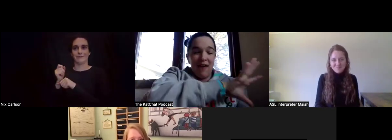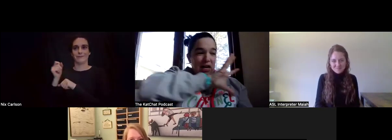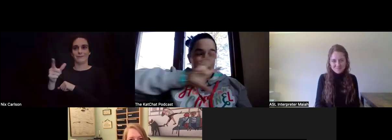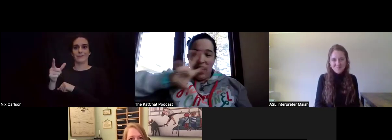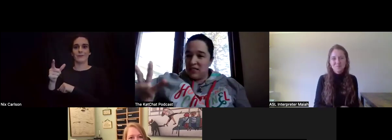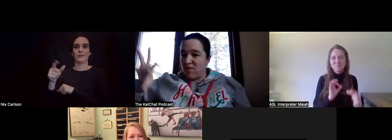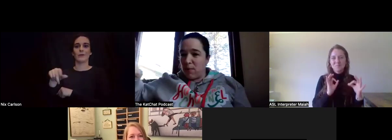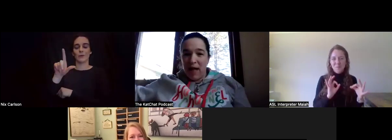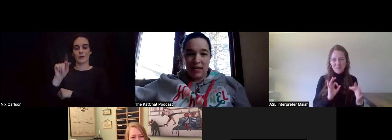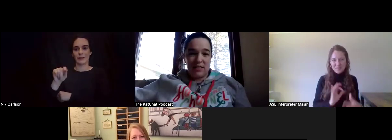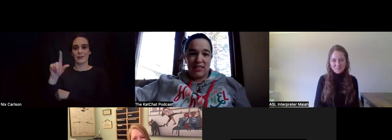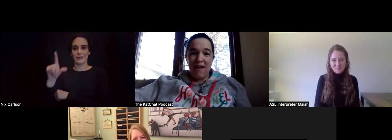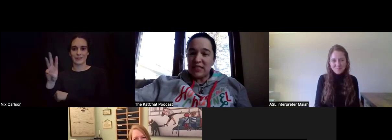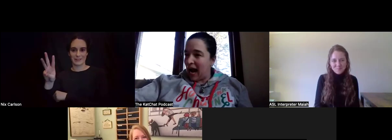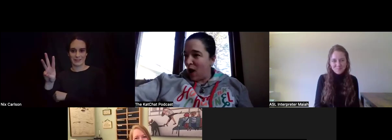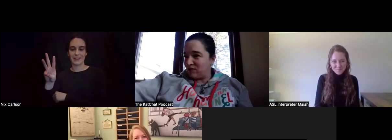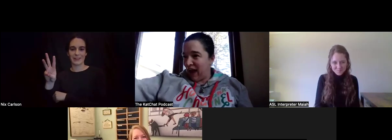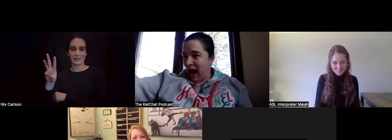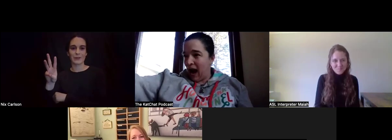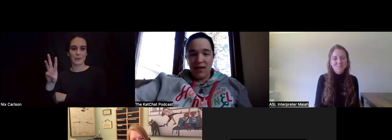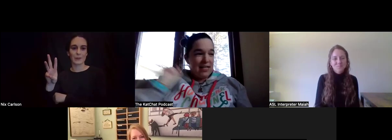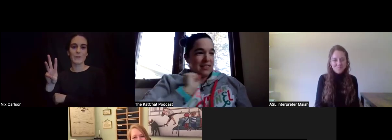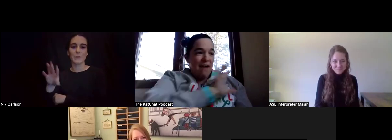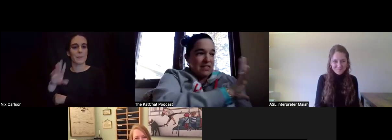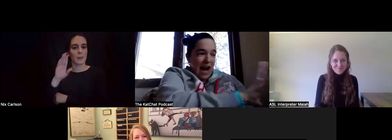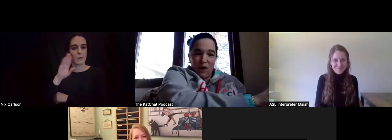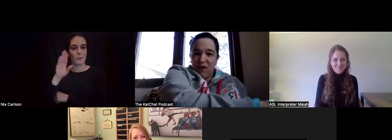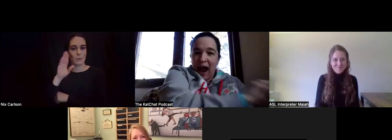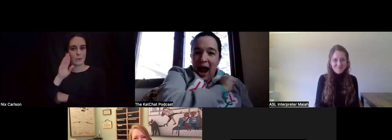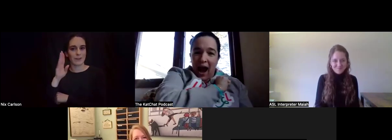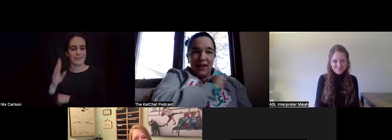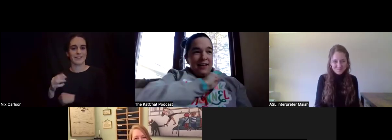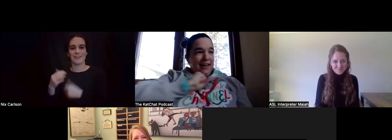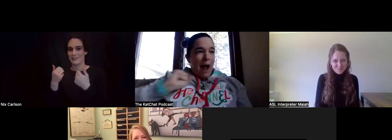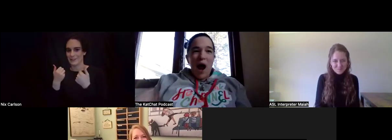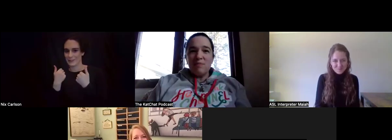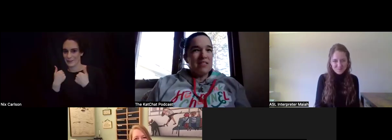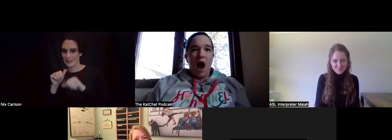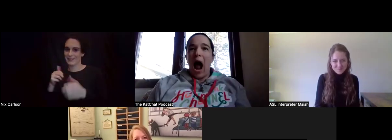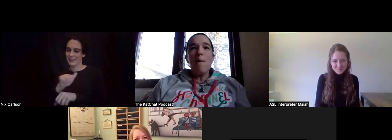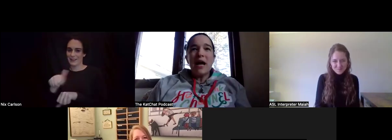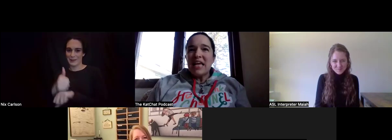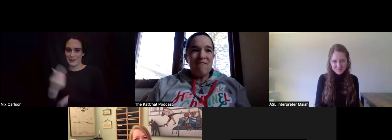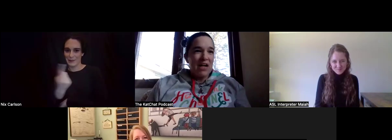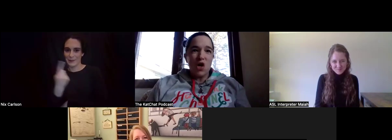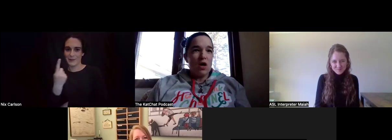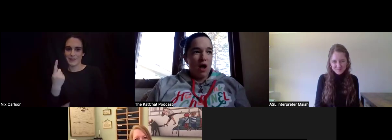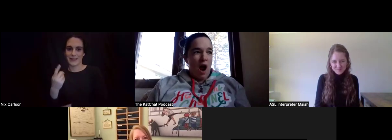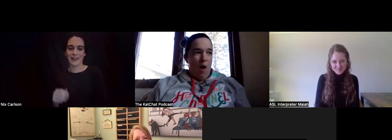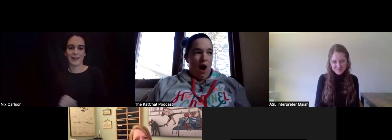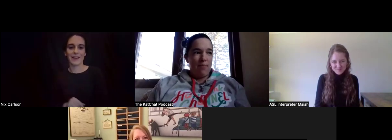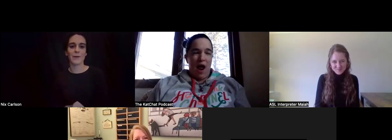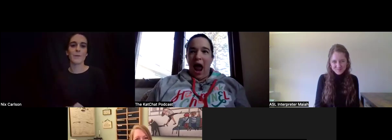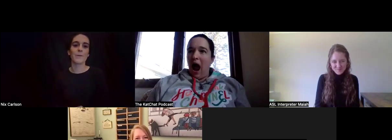I'm saving in different places, saving the cash for that. Saving the cash for that. And my husband's like, how many events are you